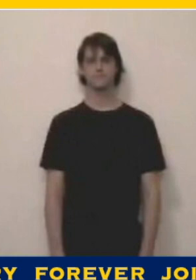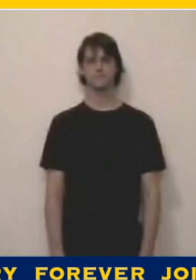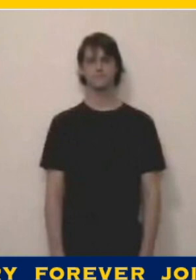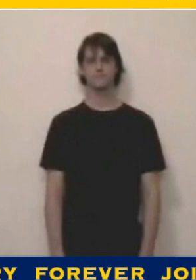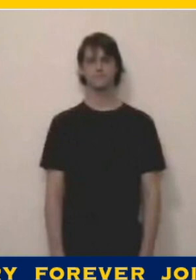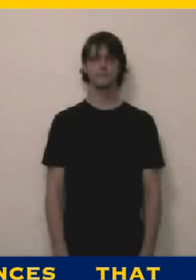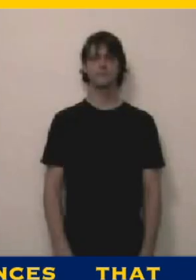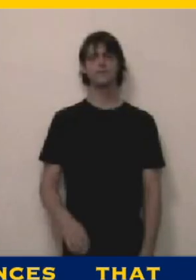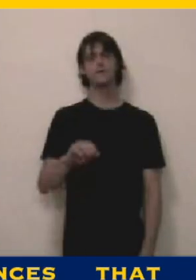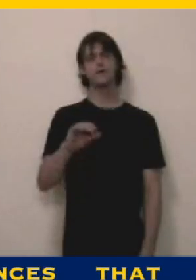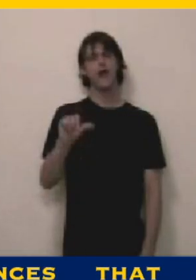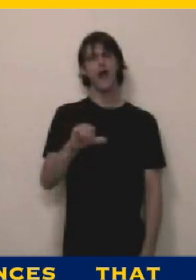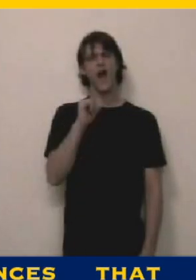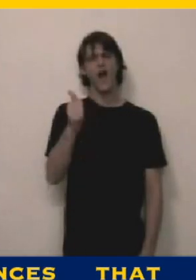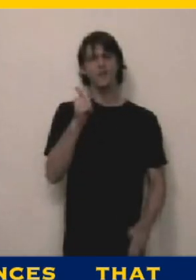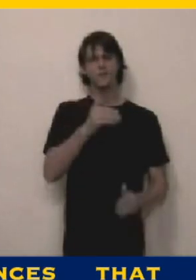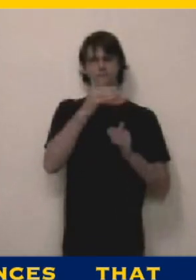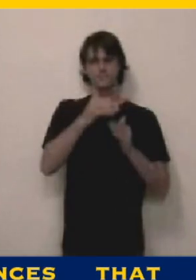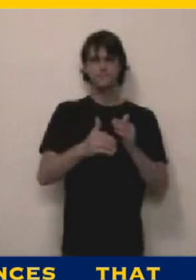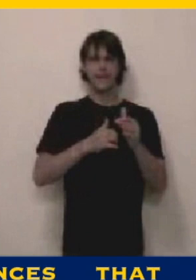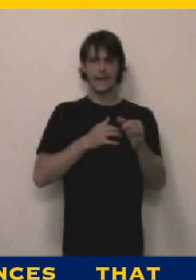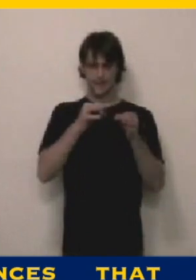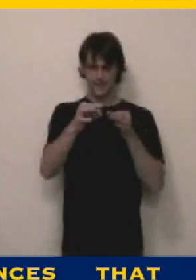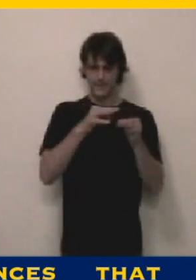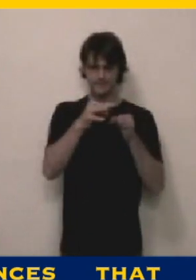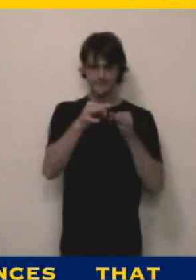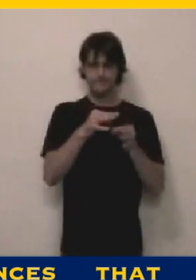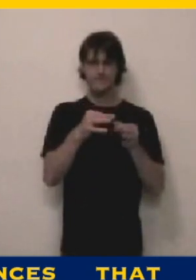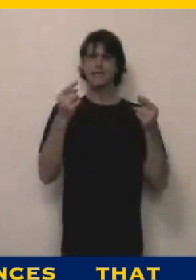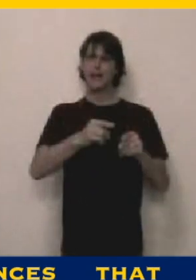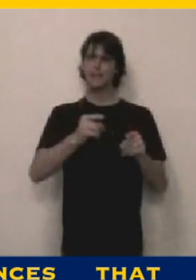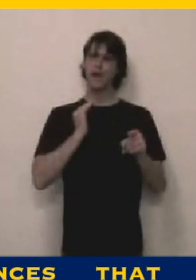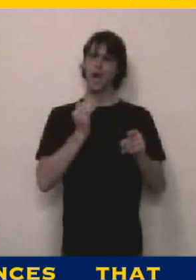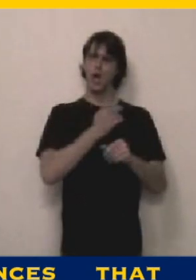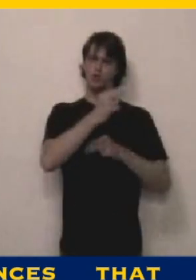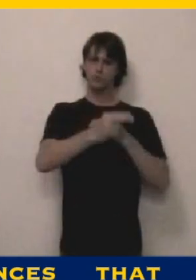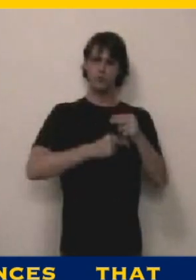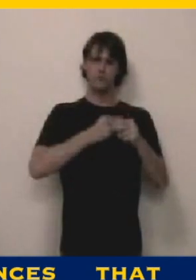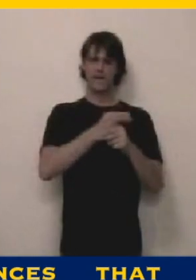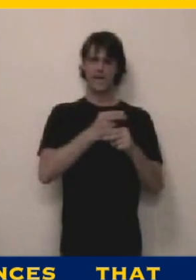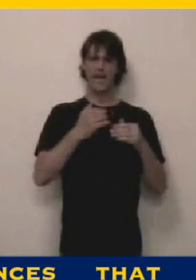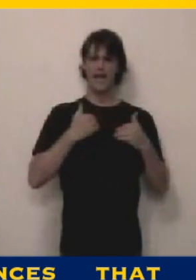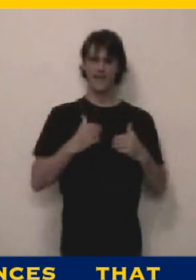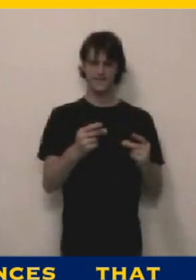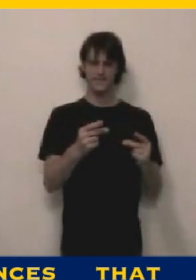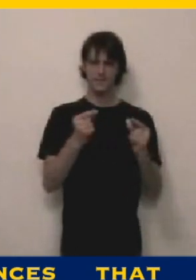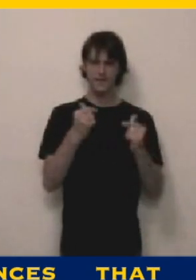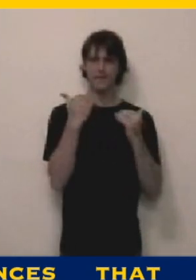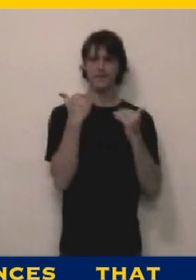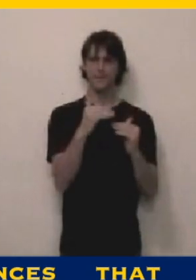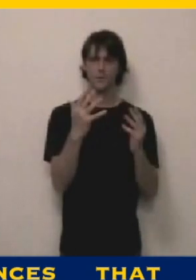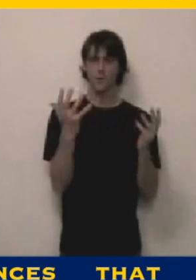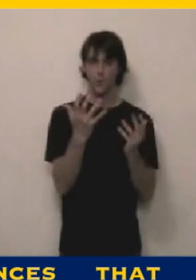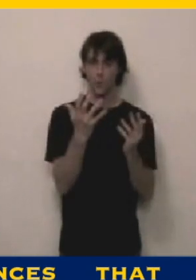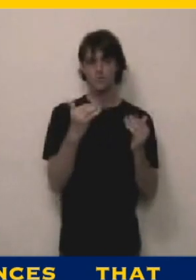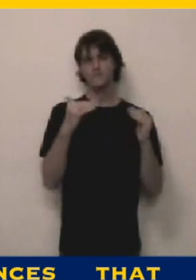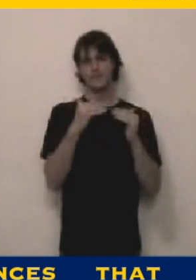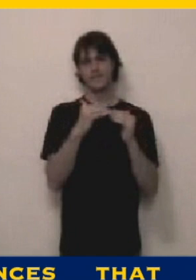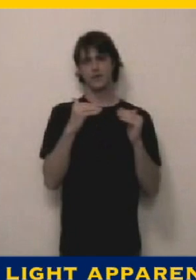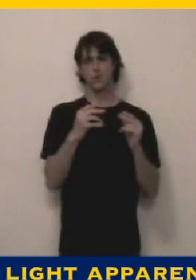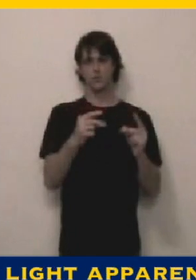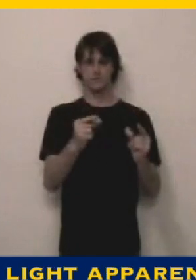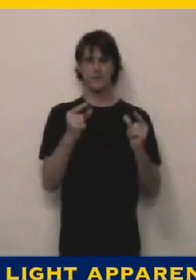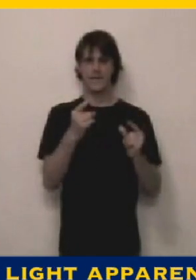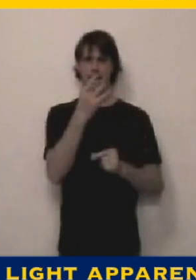4-dimensional spacetime. Some other consequences that the uninitiated might find odd follow from translating between observers via the Lorentz